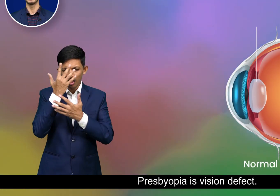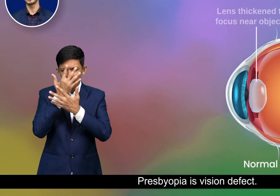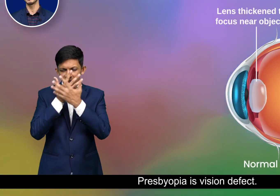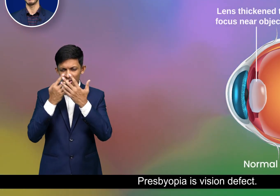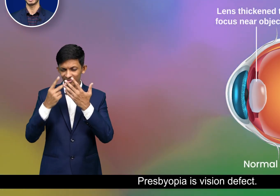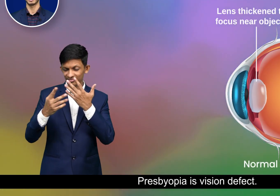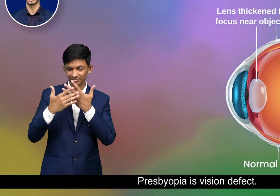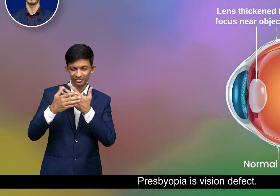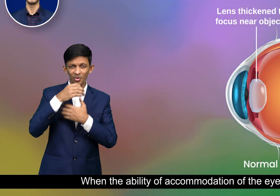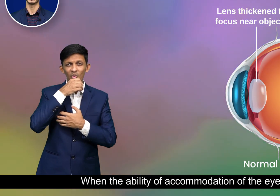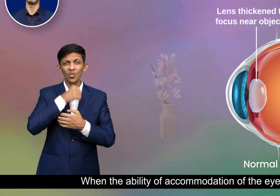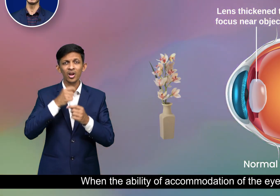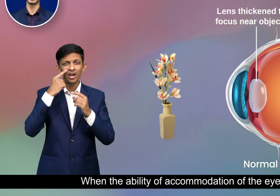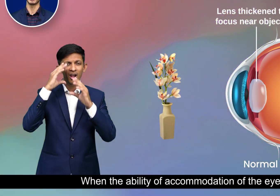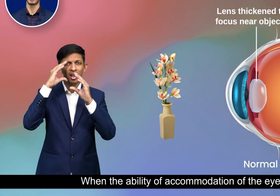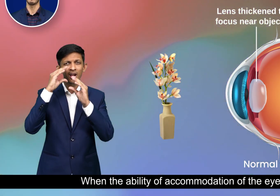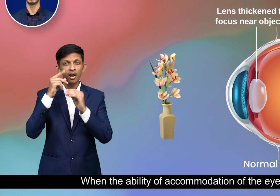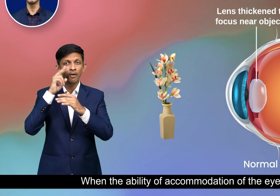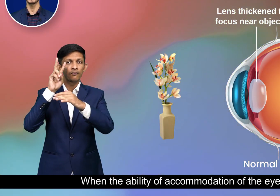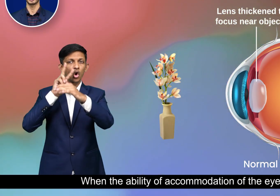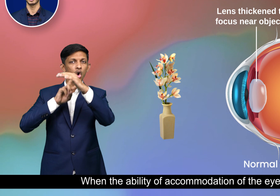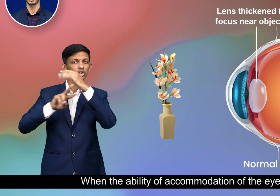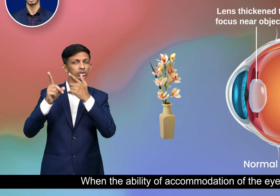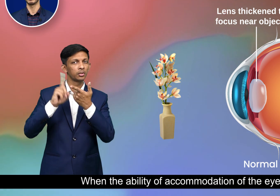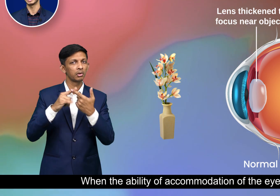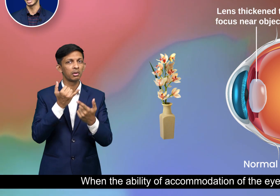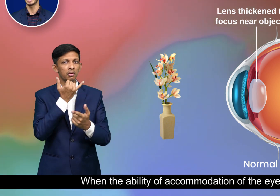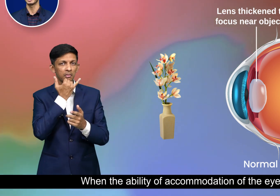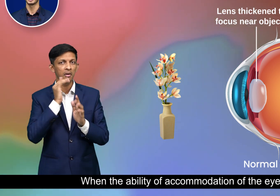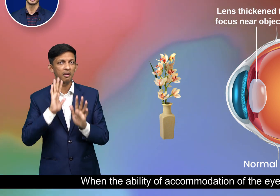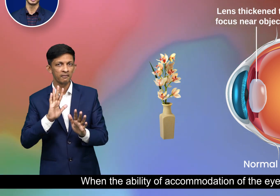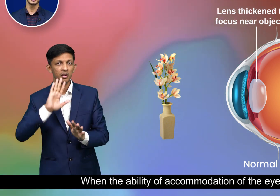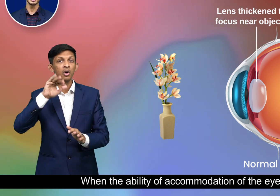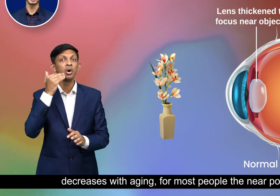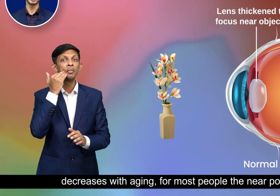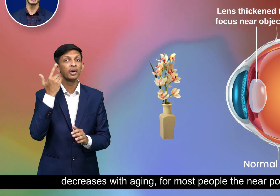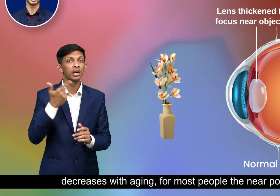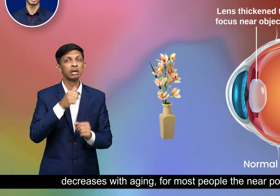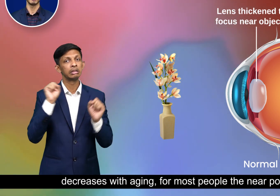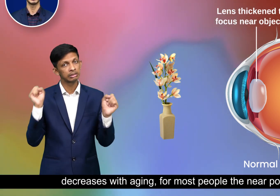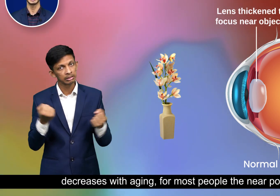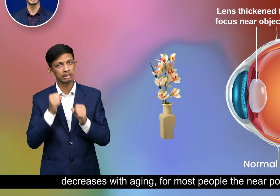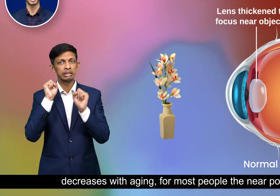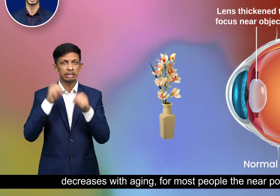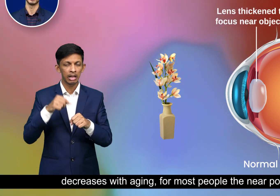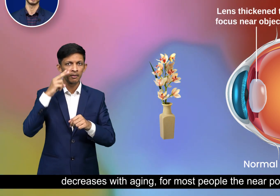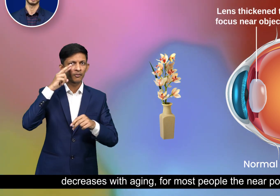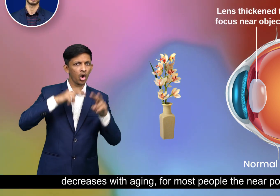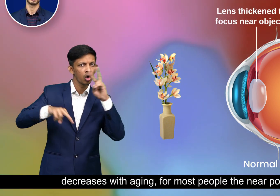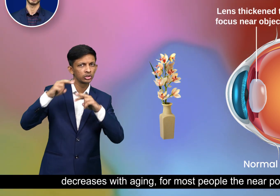is vision defect when the ability of accommodation of the eye usually decreases with